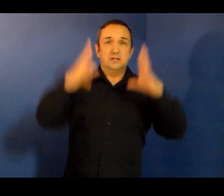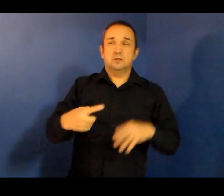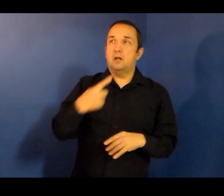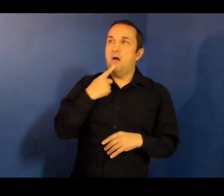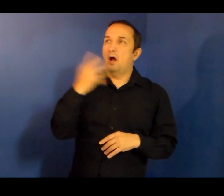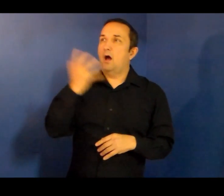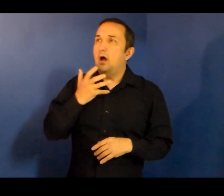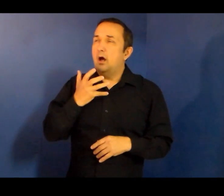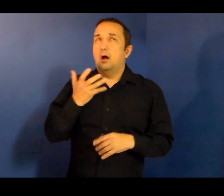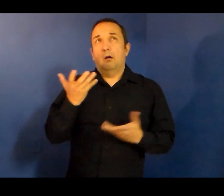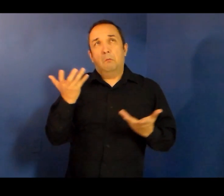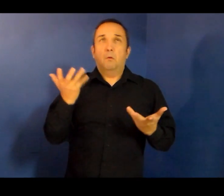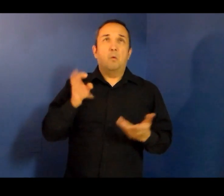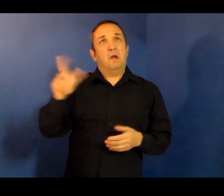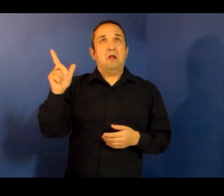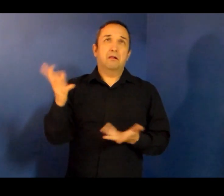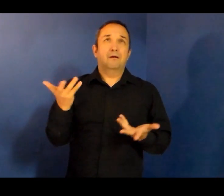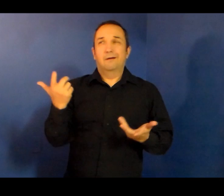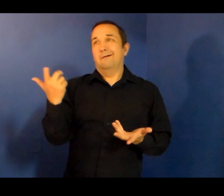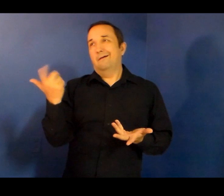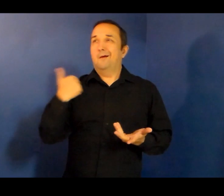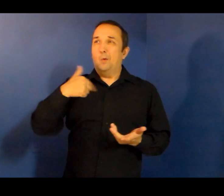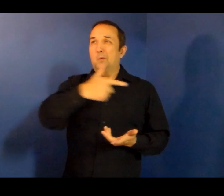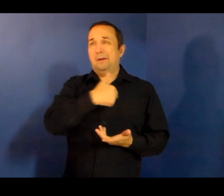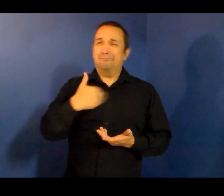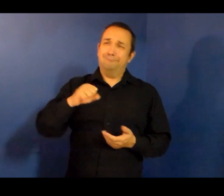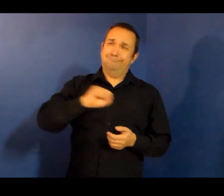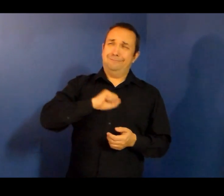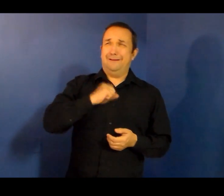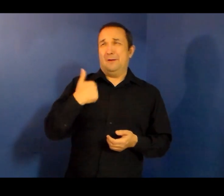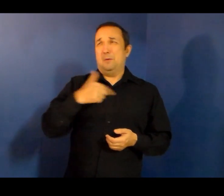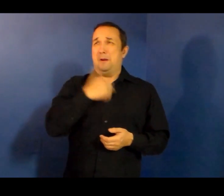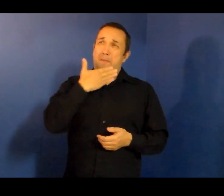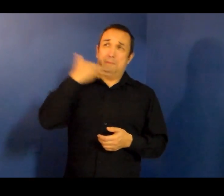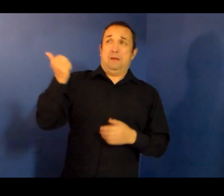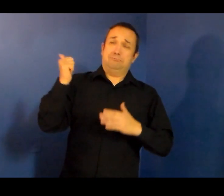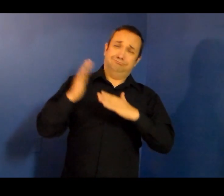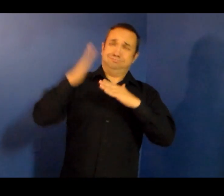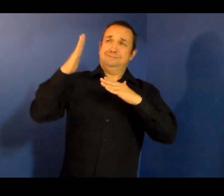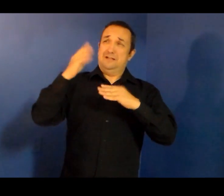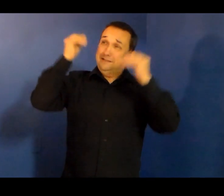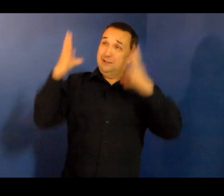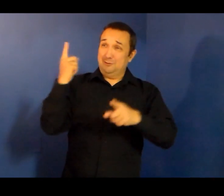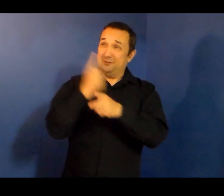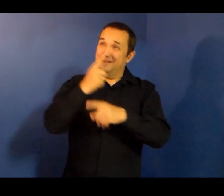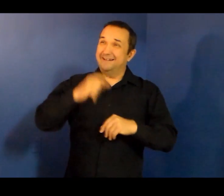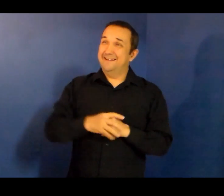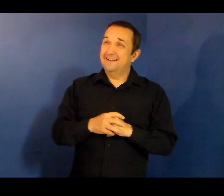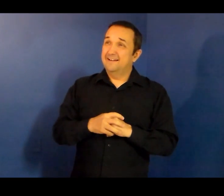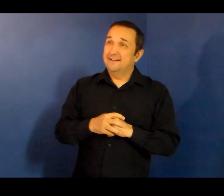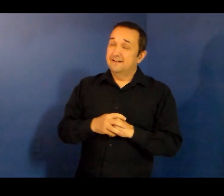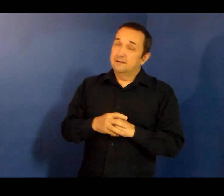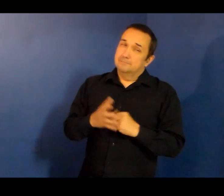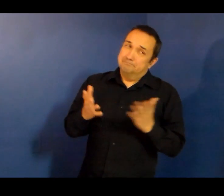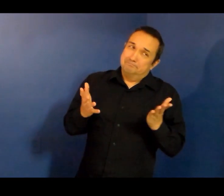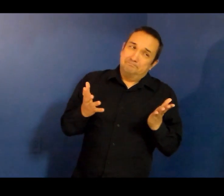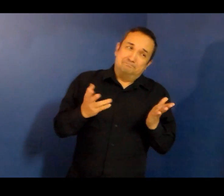could explain the high scores only by the fact that they were, after all, the best teachers. Well, then the